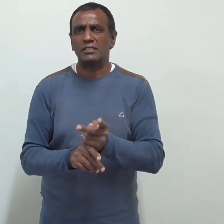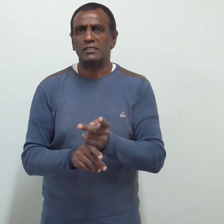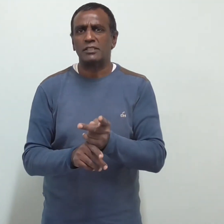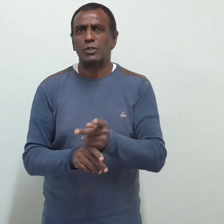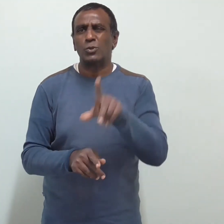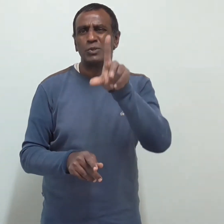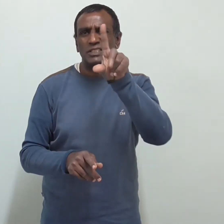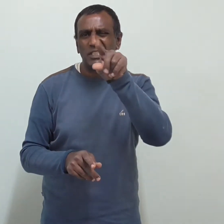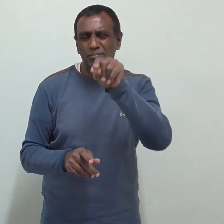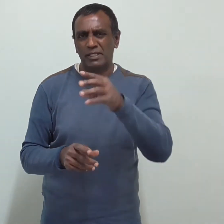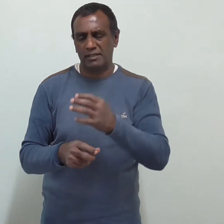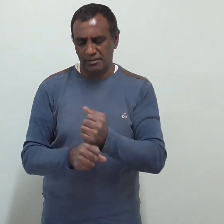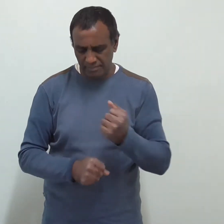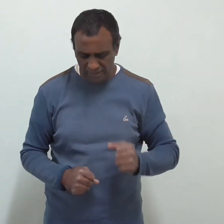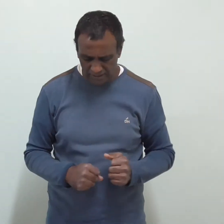products were cheaply made.